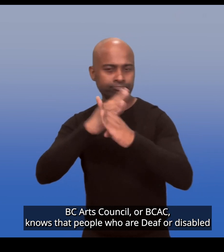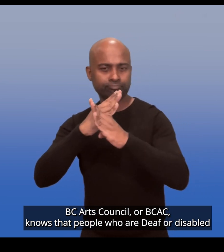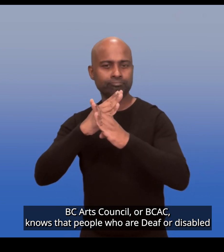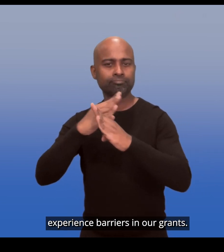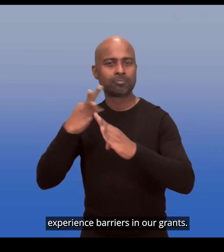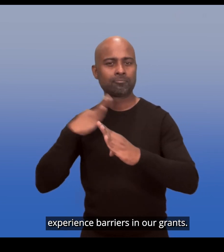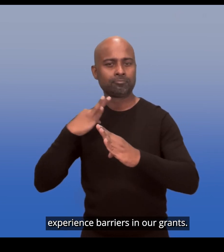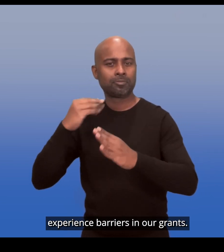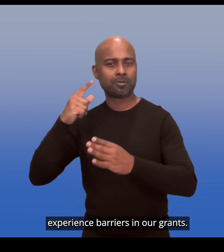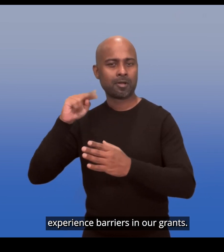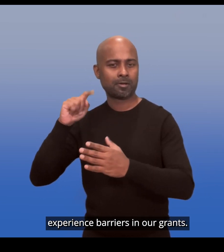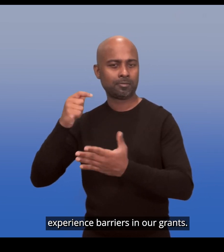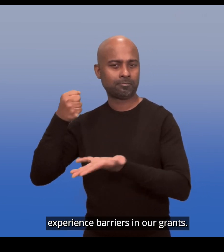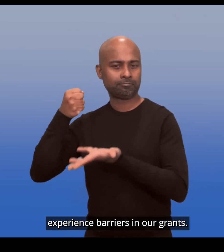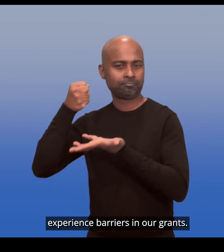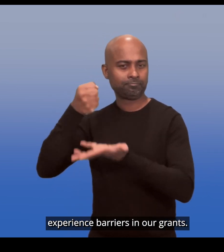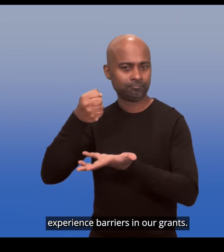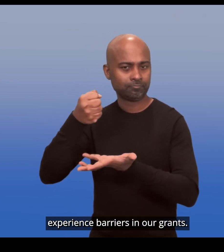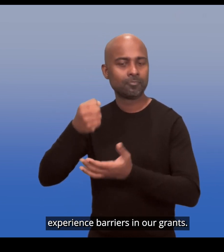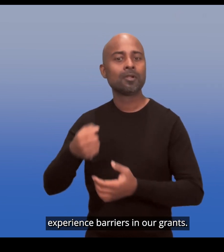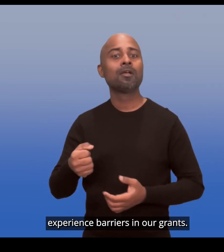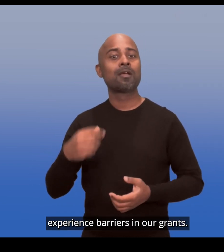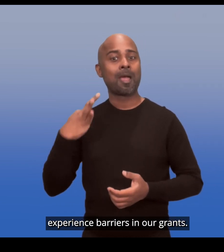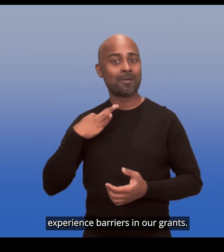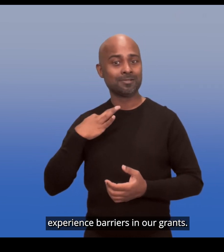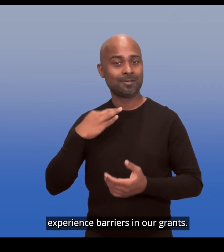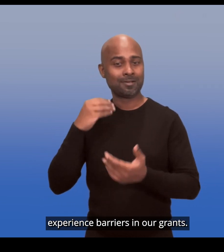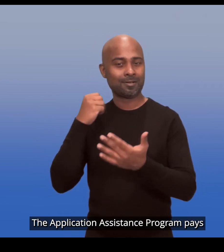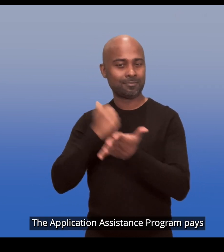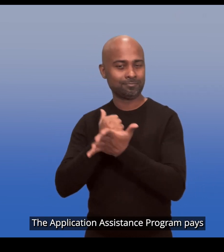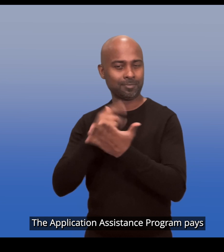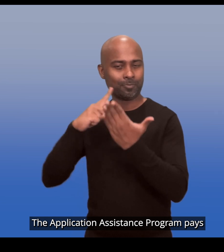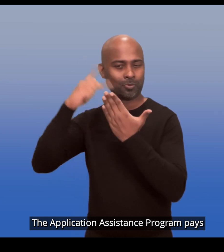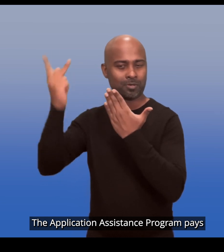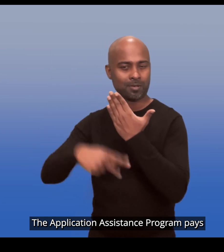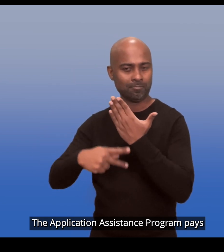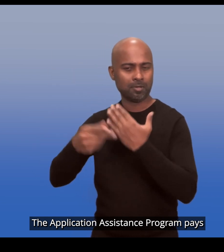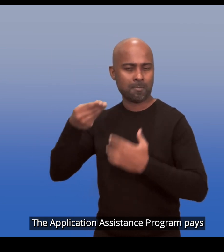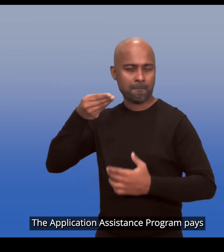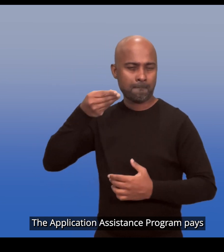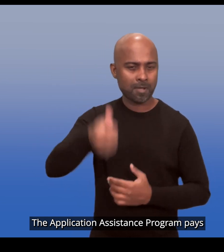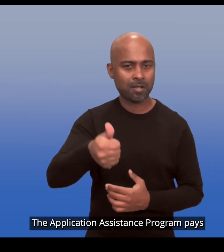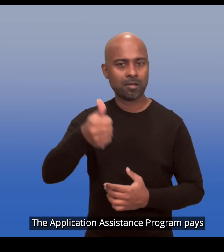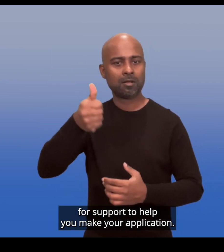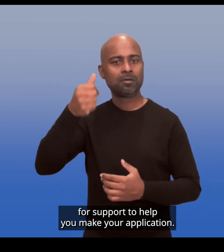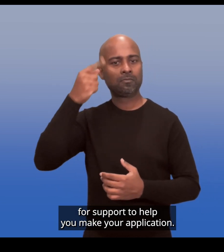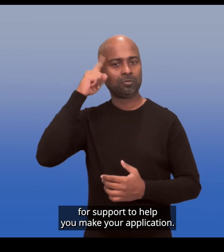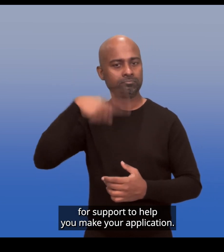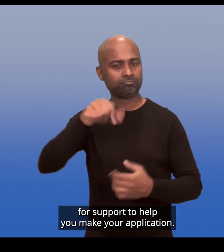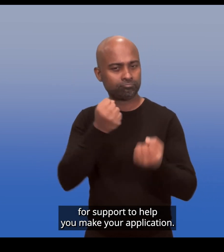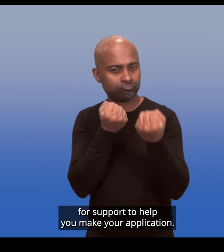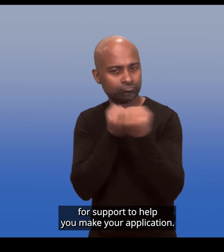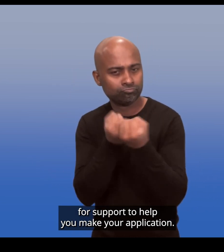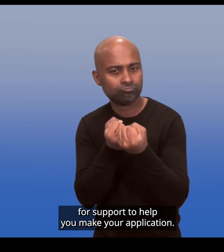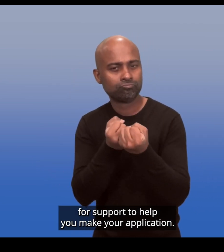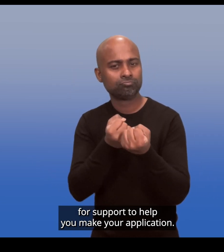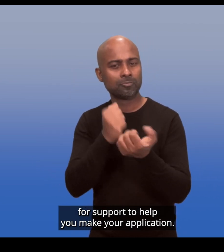disabled experience barriers in our grants. The Application Assistance Program pays for support to help you make